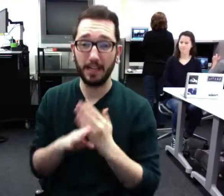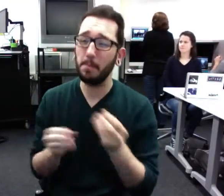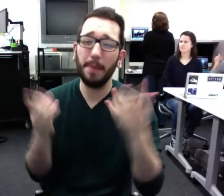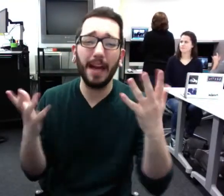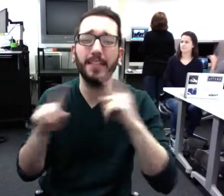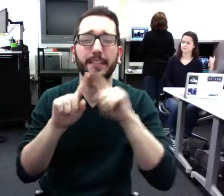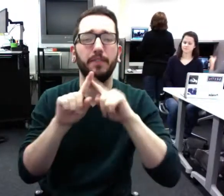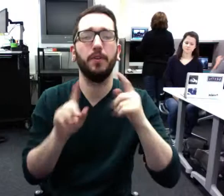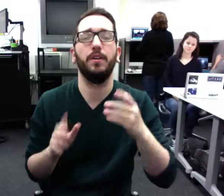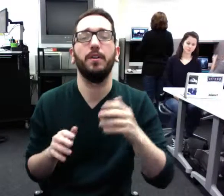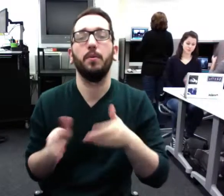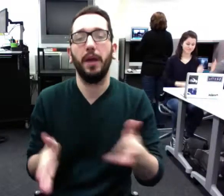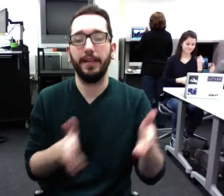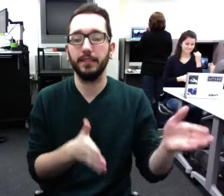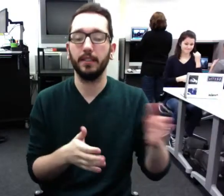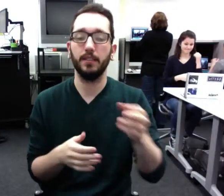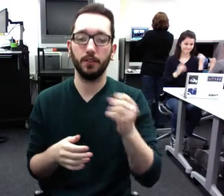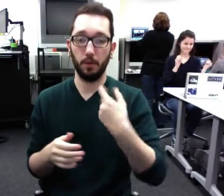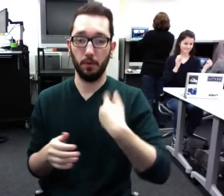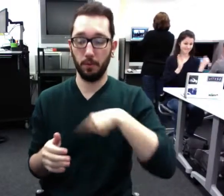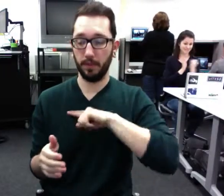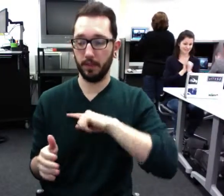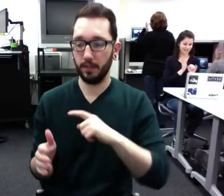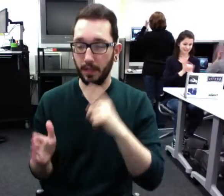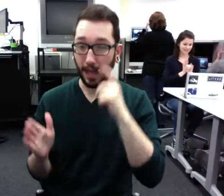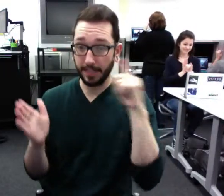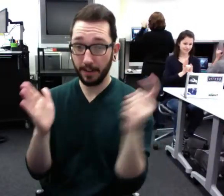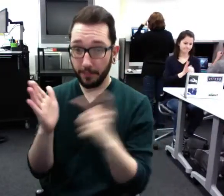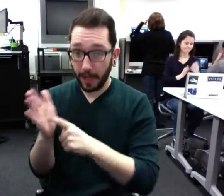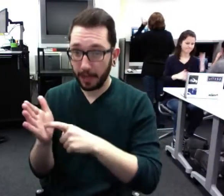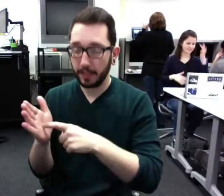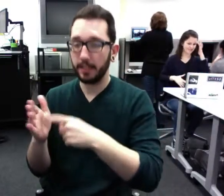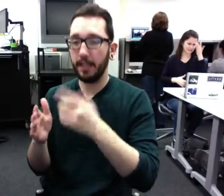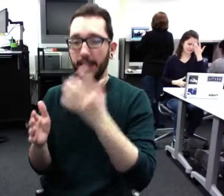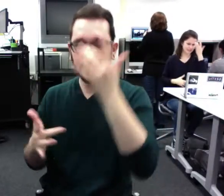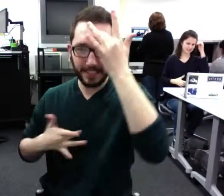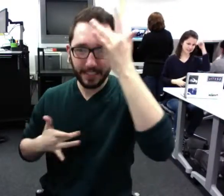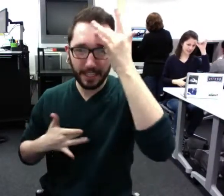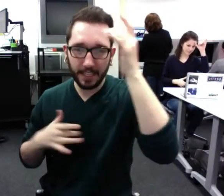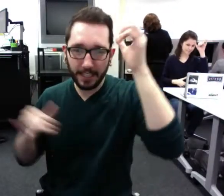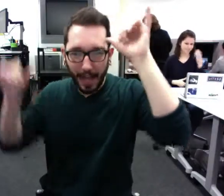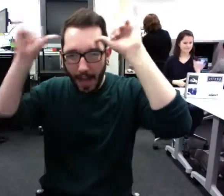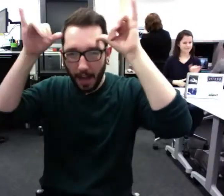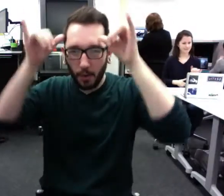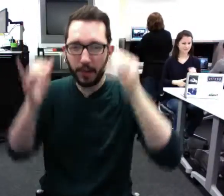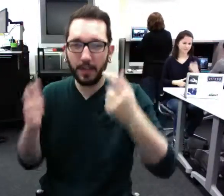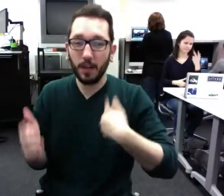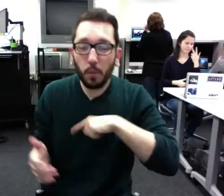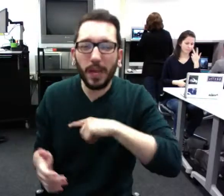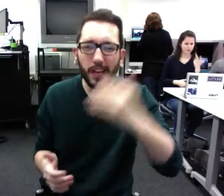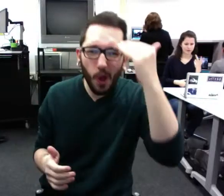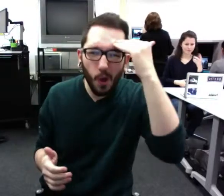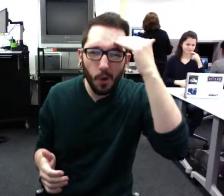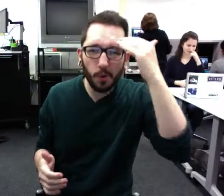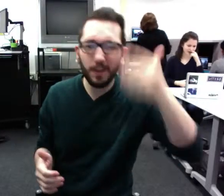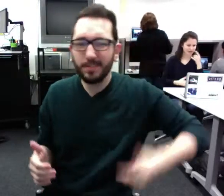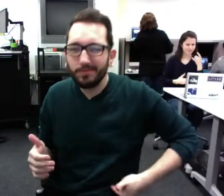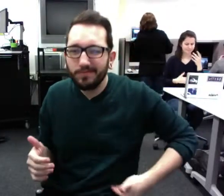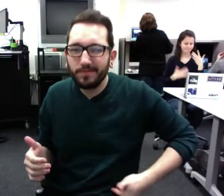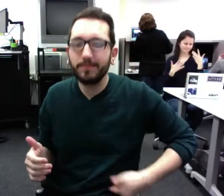So we identify a sick cow, and we do that by just kind of looking like you would at your kids. You know, if they're just kind of gloomy, they're not eating much,